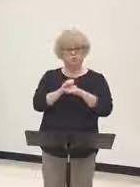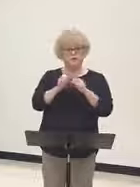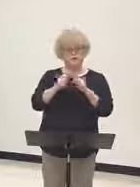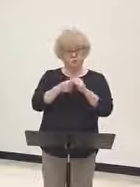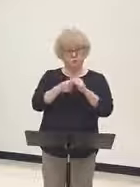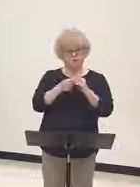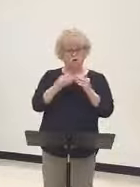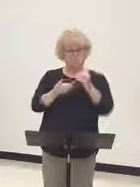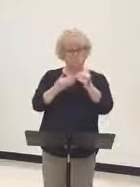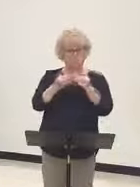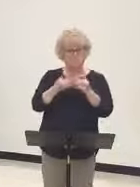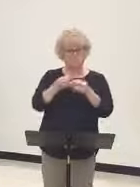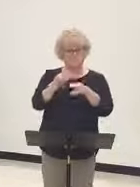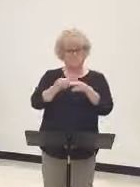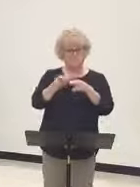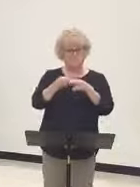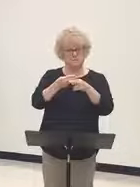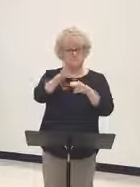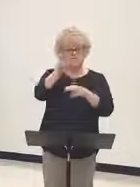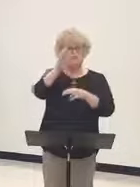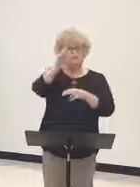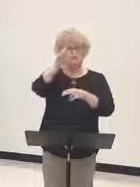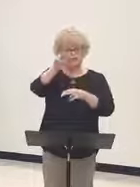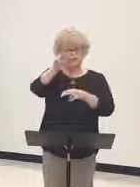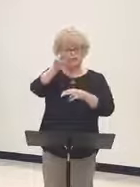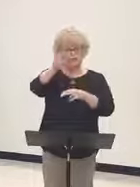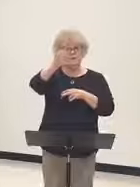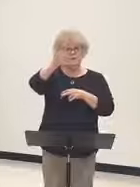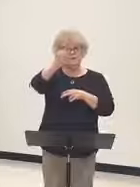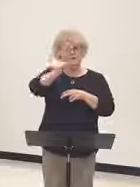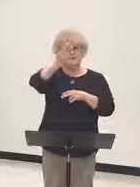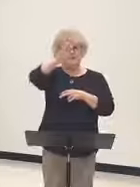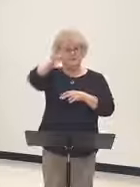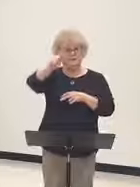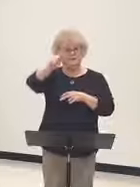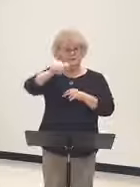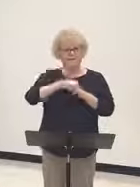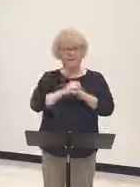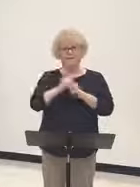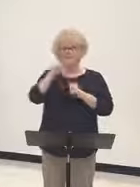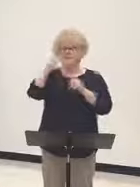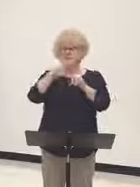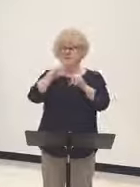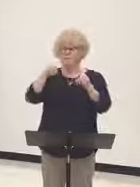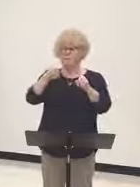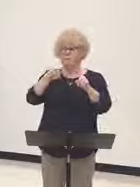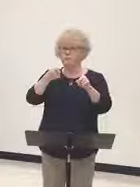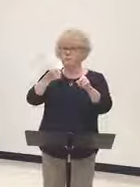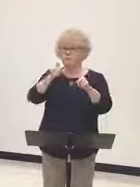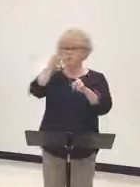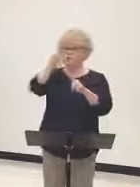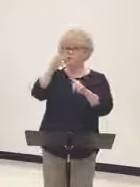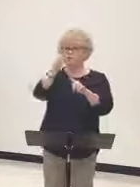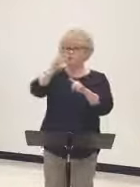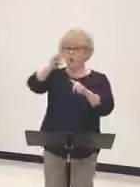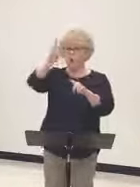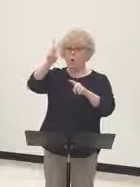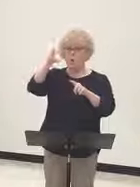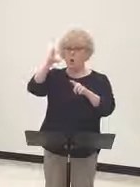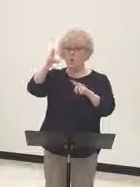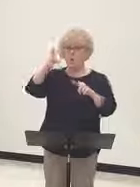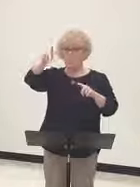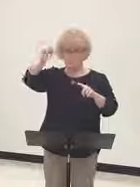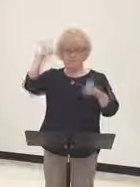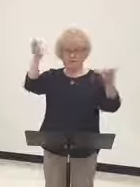has begun. His name is Walter Cizek, and he's from Shenandoah, Pennsylvania, and